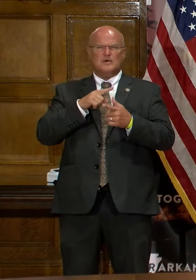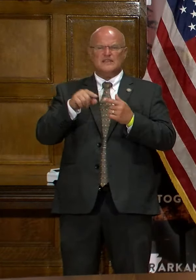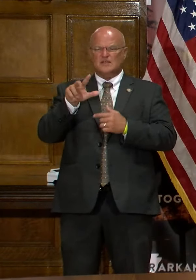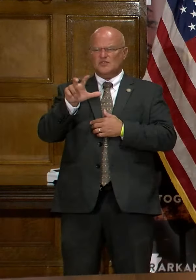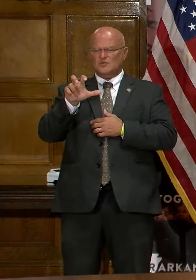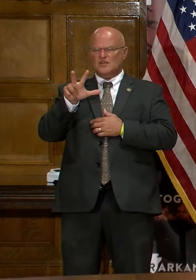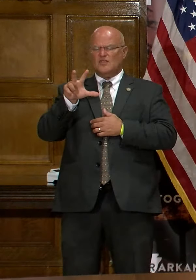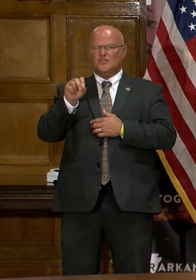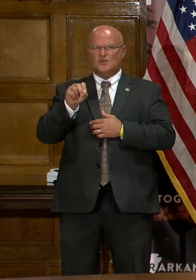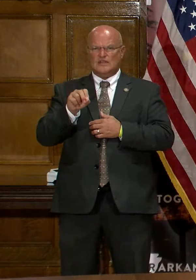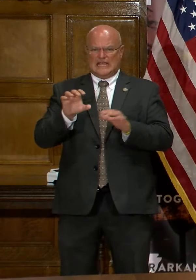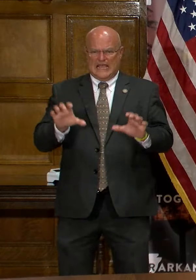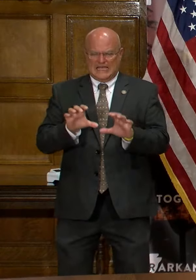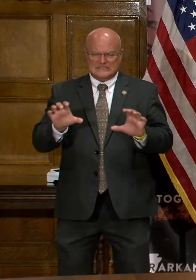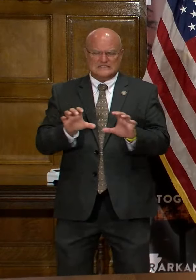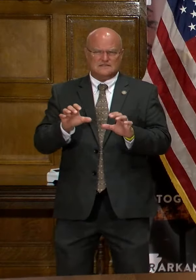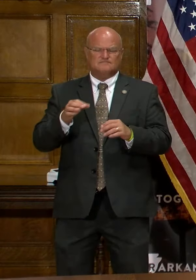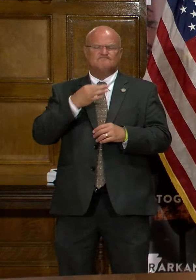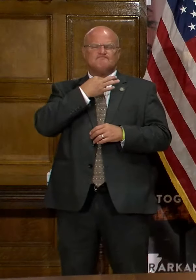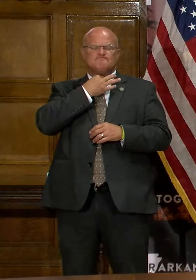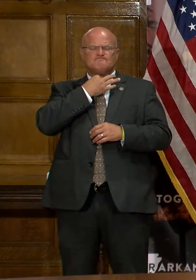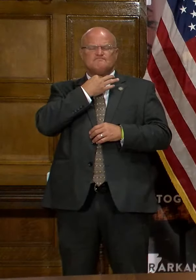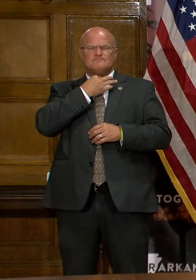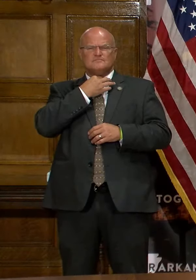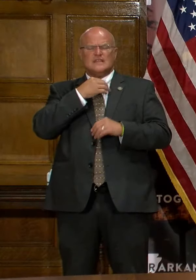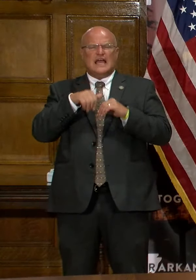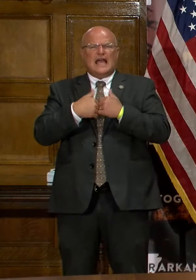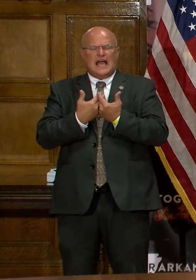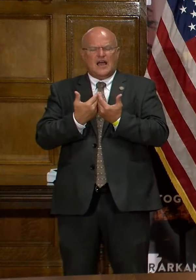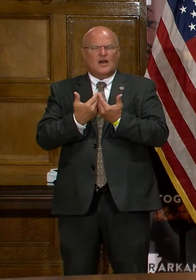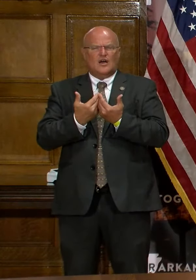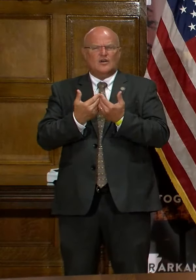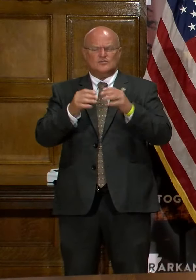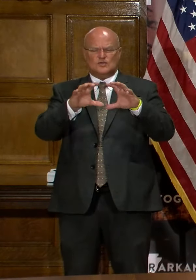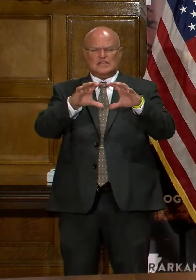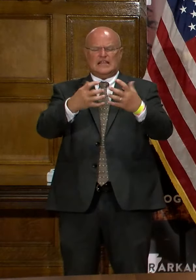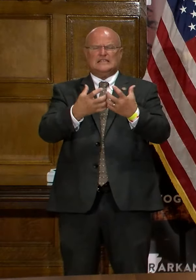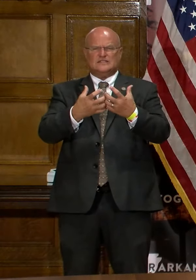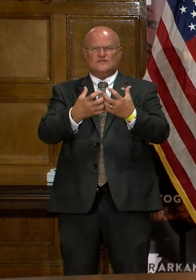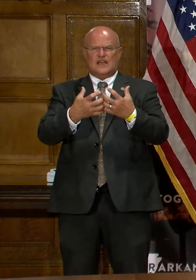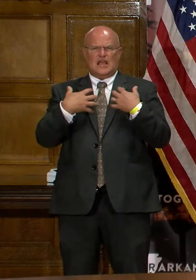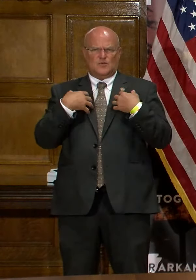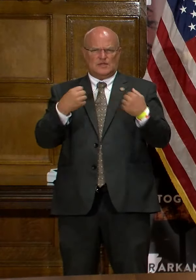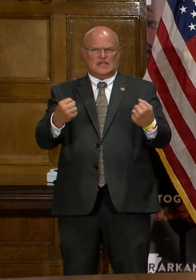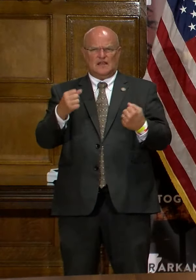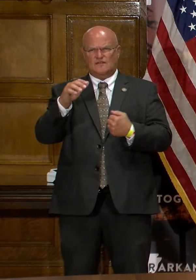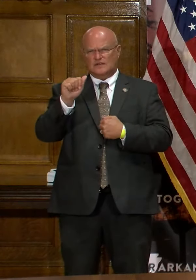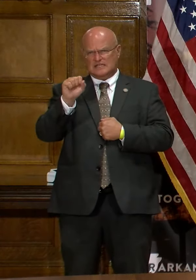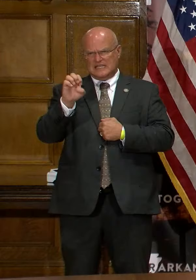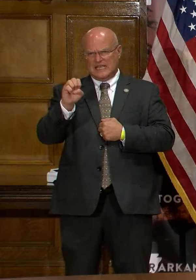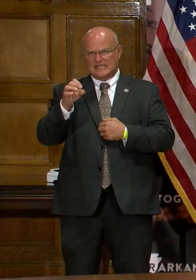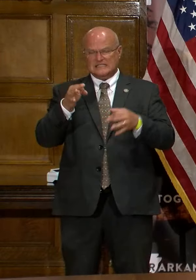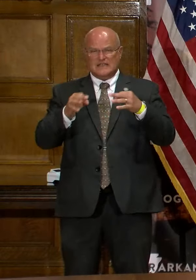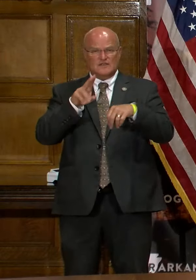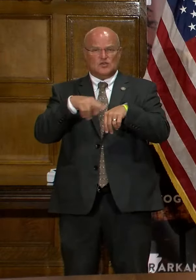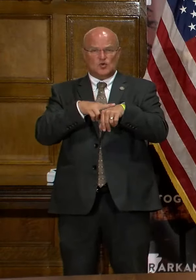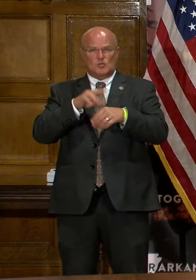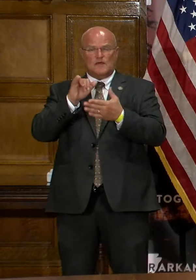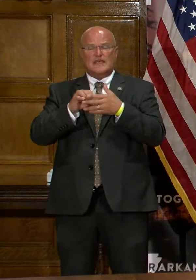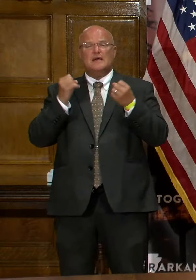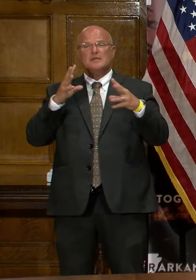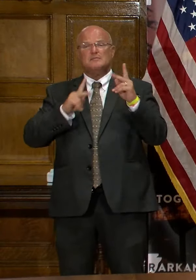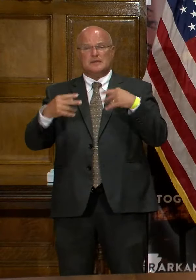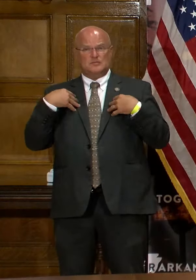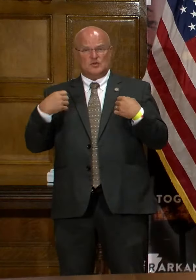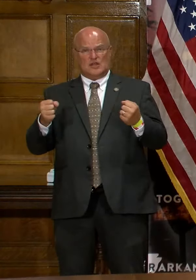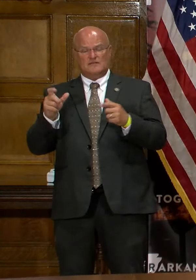that are currently active. I was wondering if you could give us a reminder of how you classify a recovered case and if it's normal for that many people